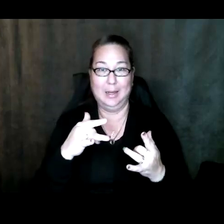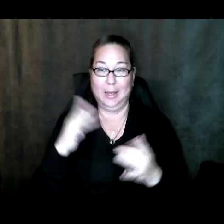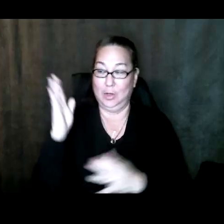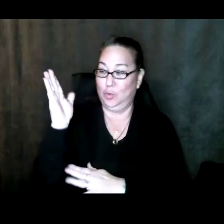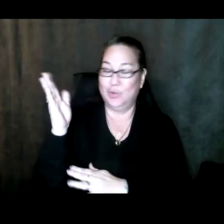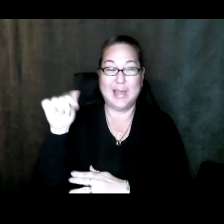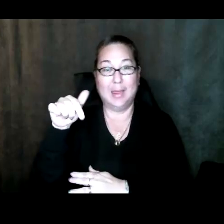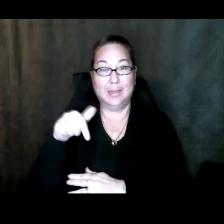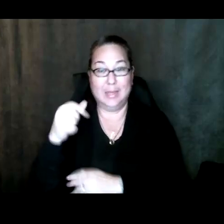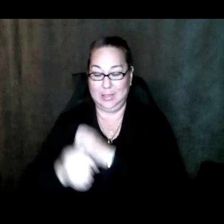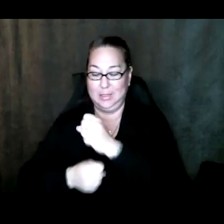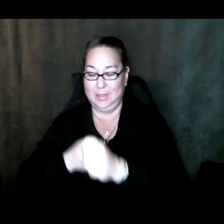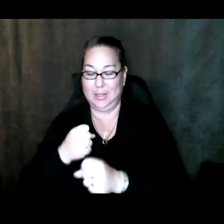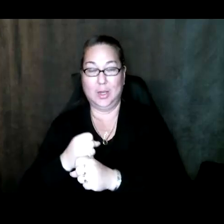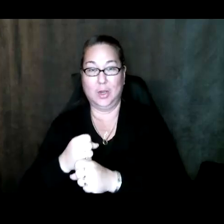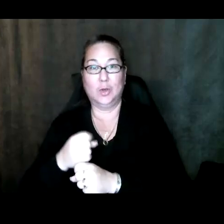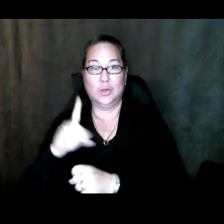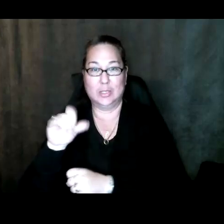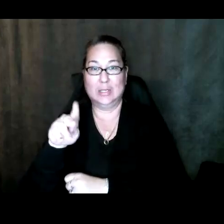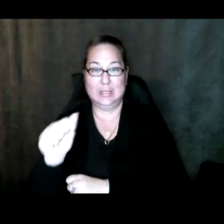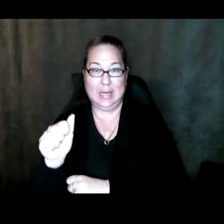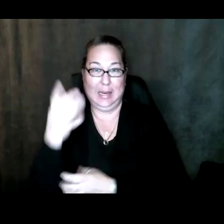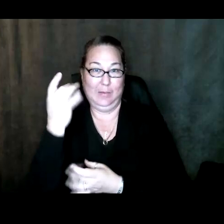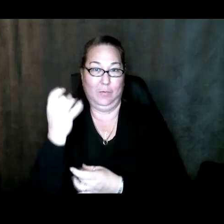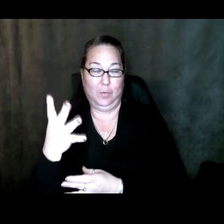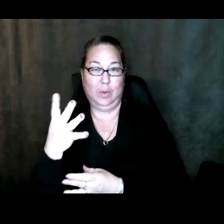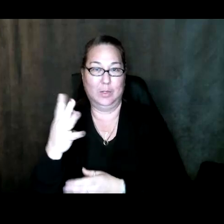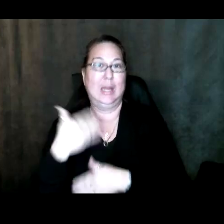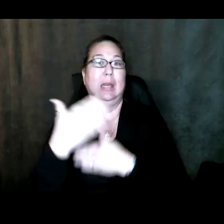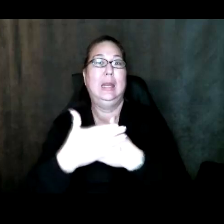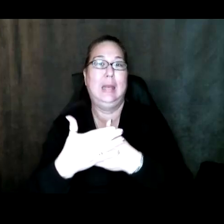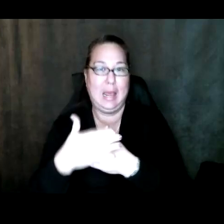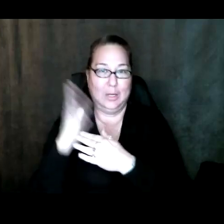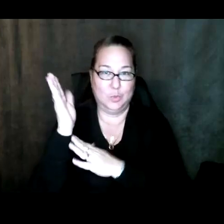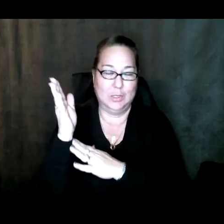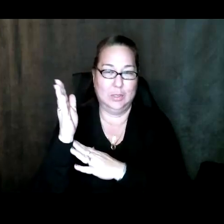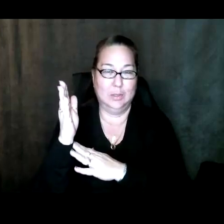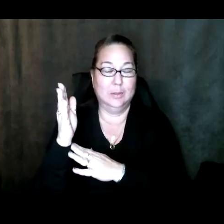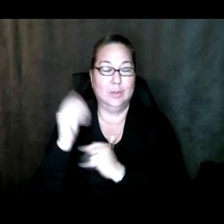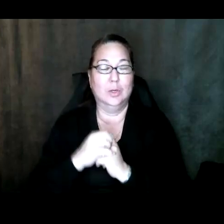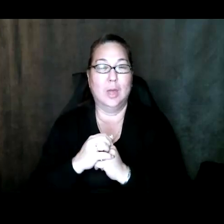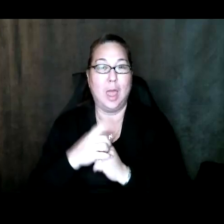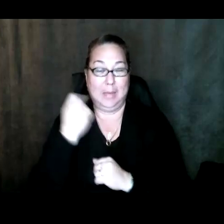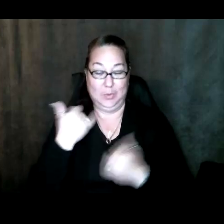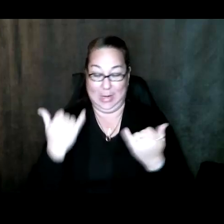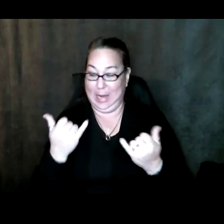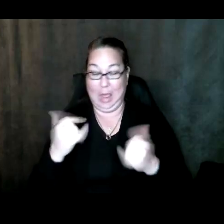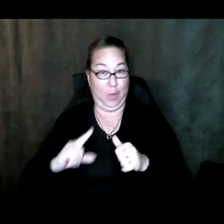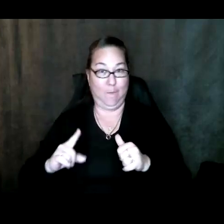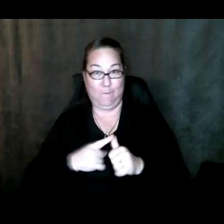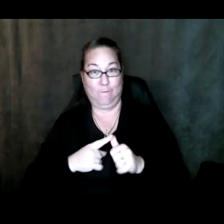information to you in the mid-year in my next presentation, because our first look at it is that we're making